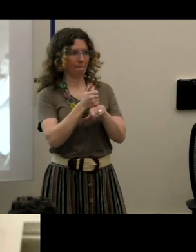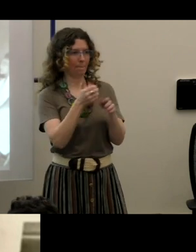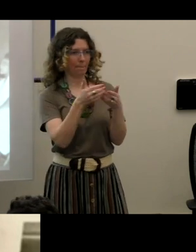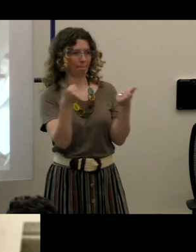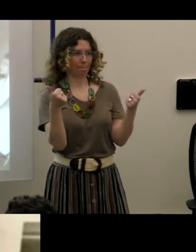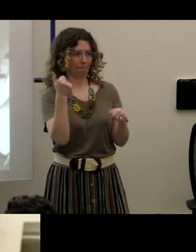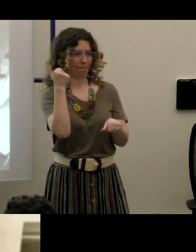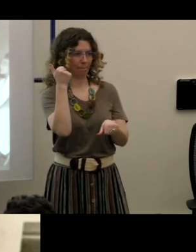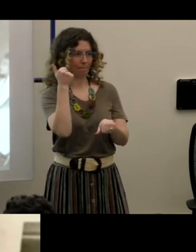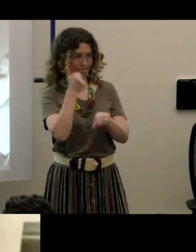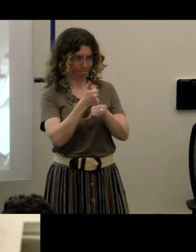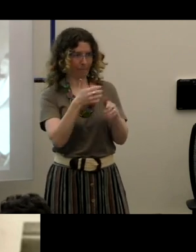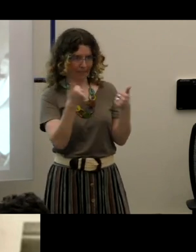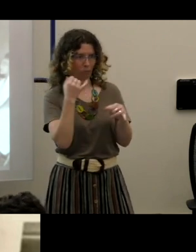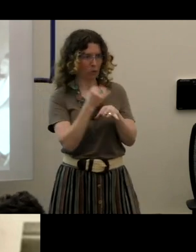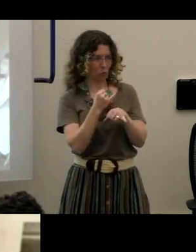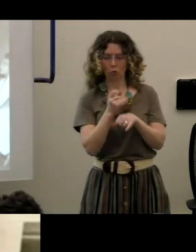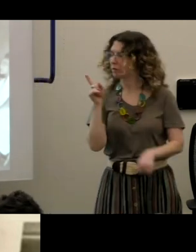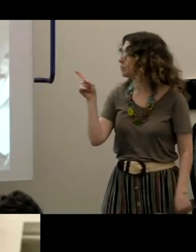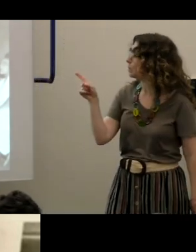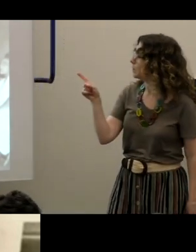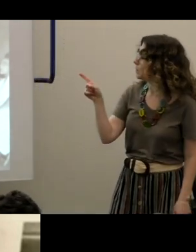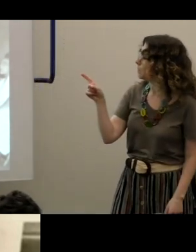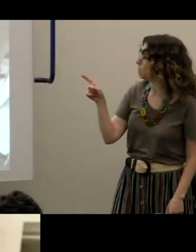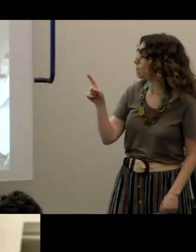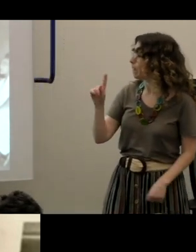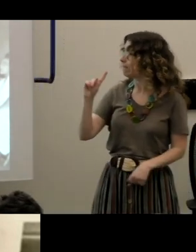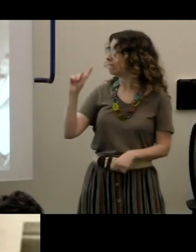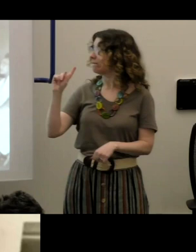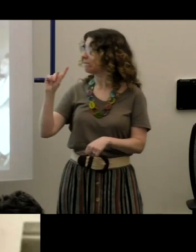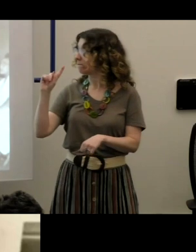including Washington, D.C., had set up segregated schools.